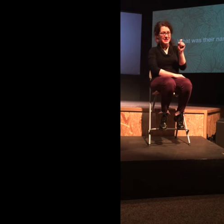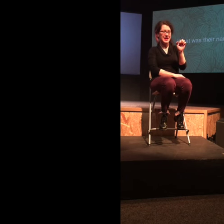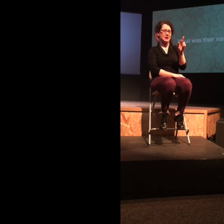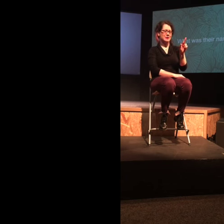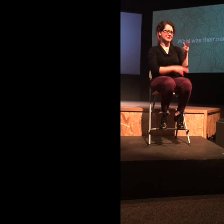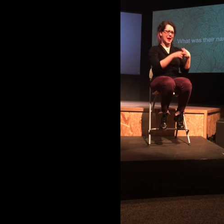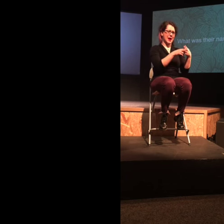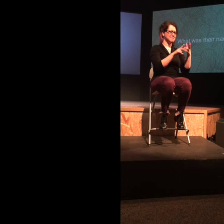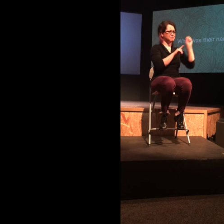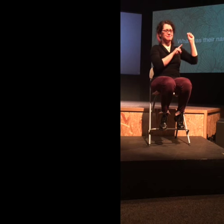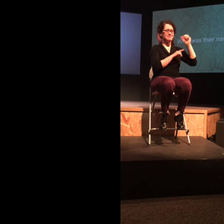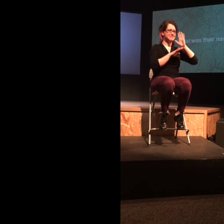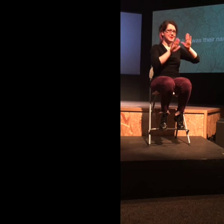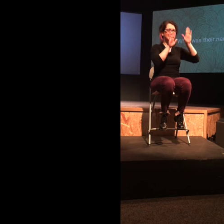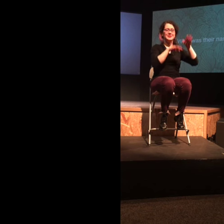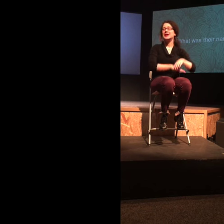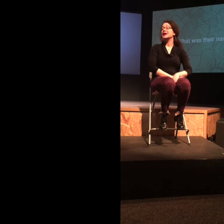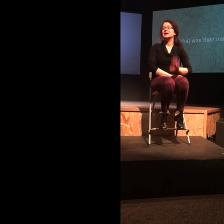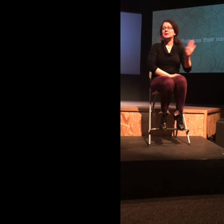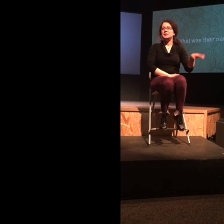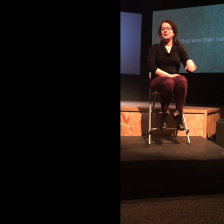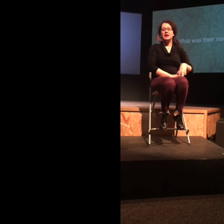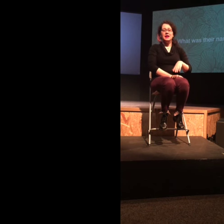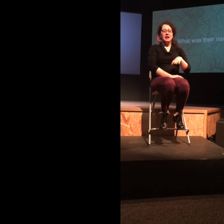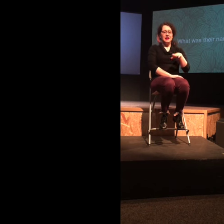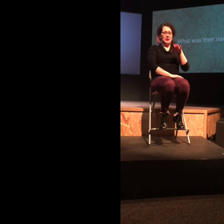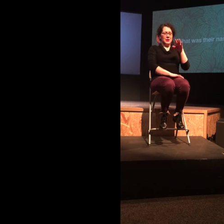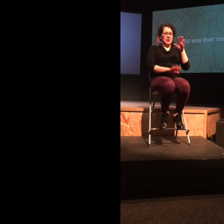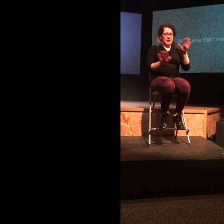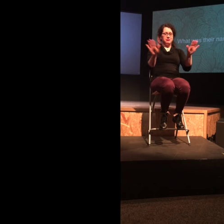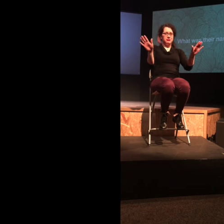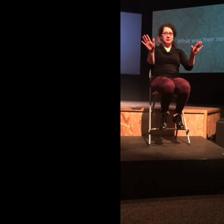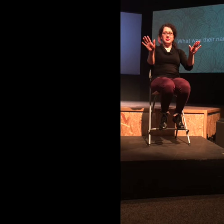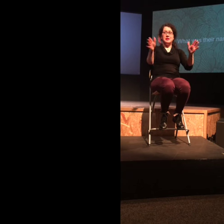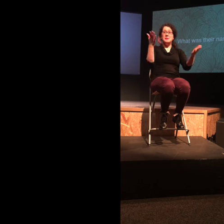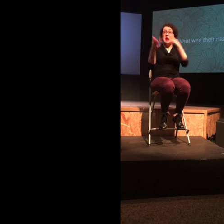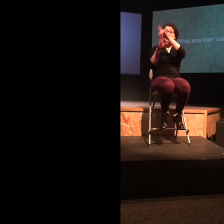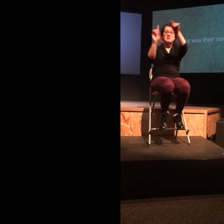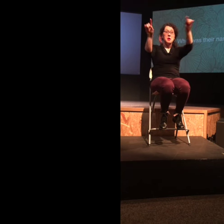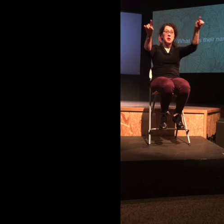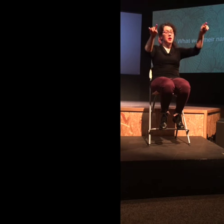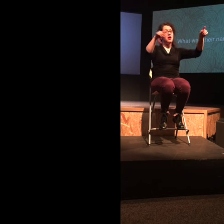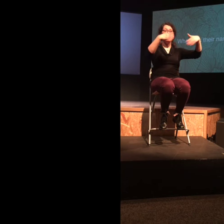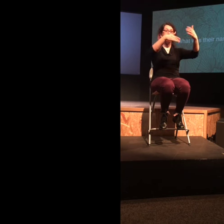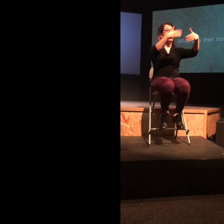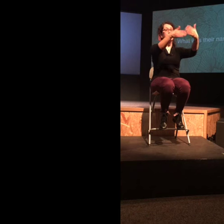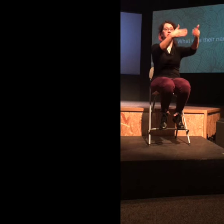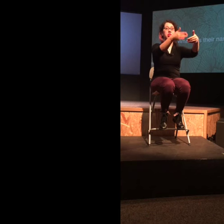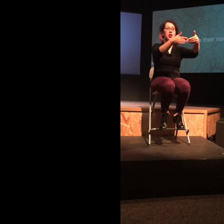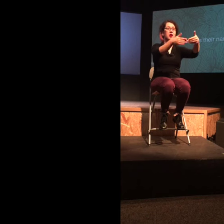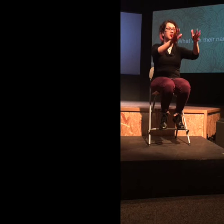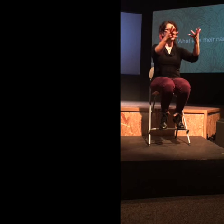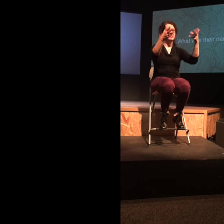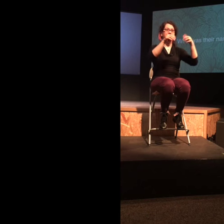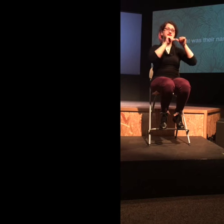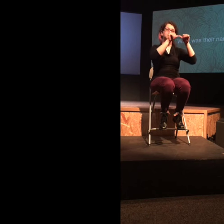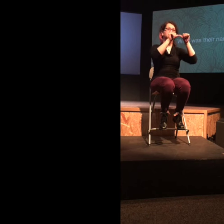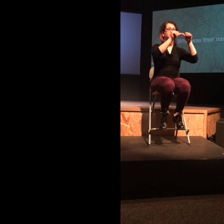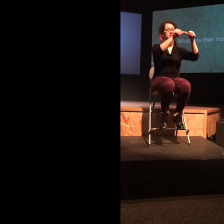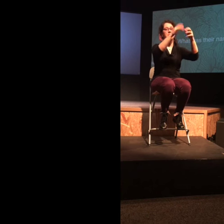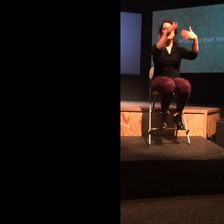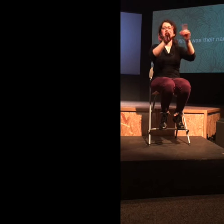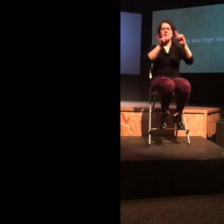You know what's interesting about that is, you could have gone on for a while. I shut that down. Because